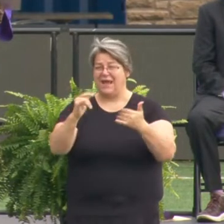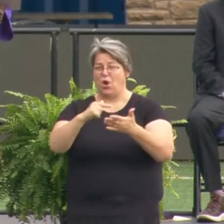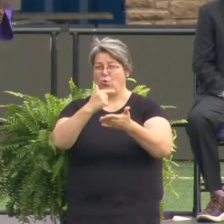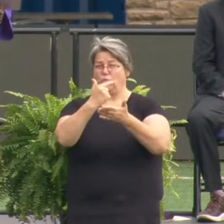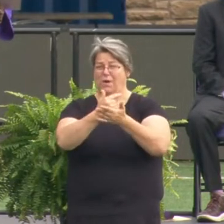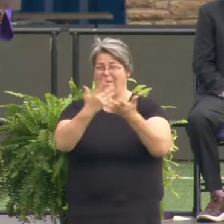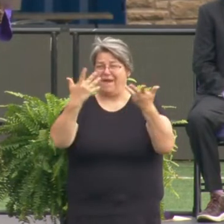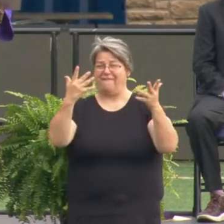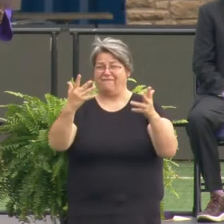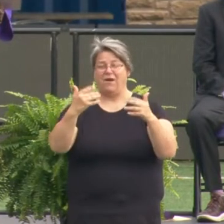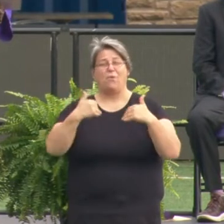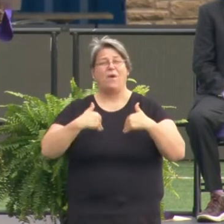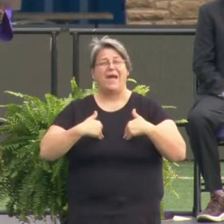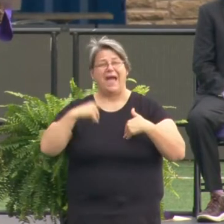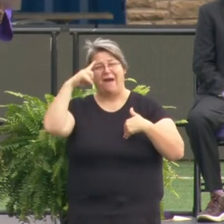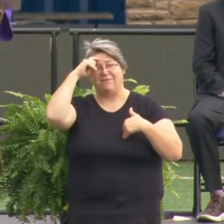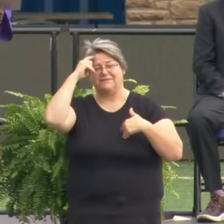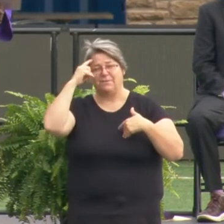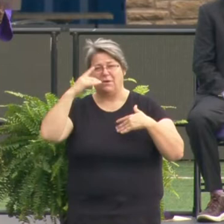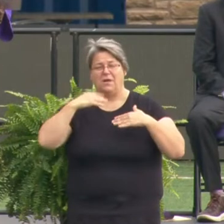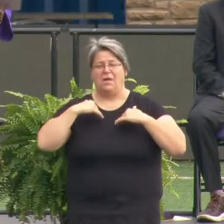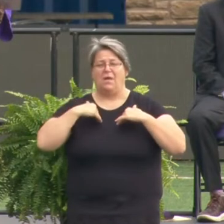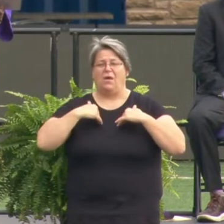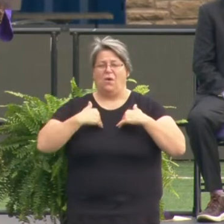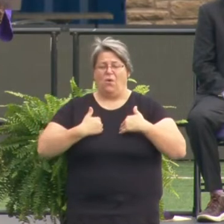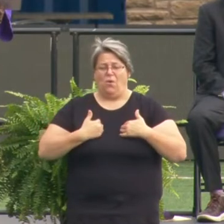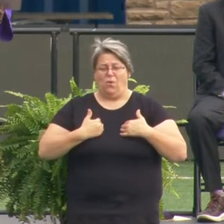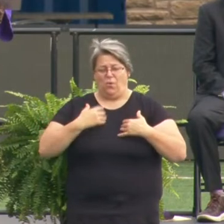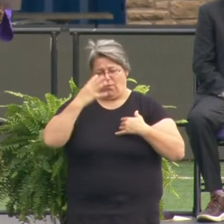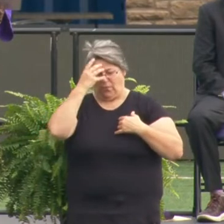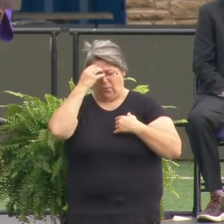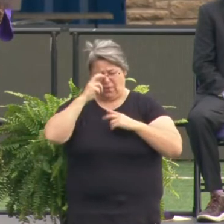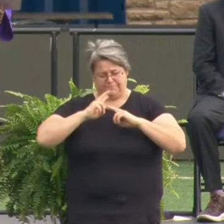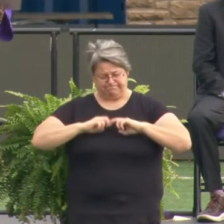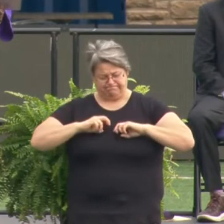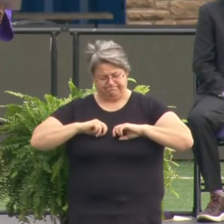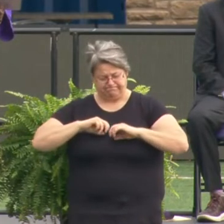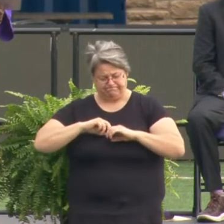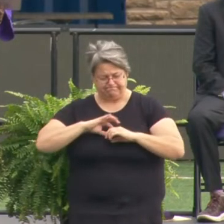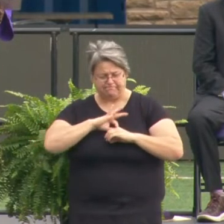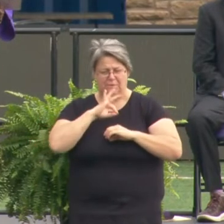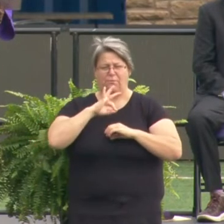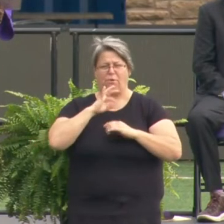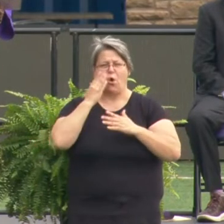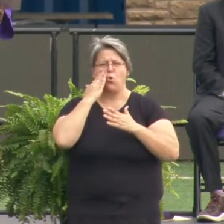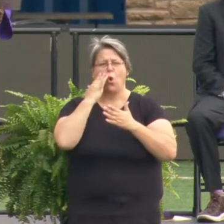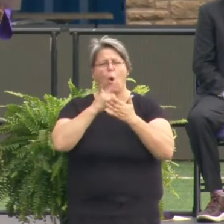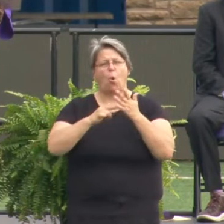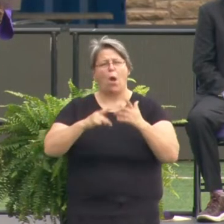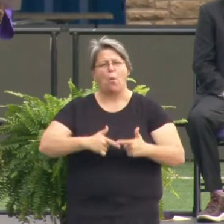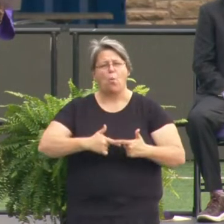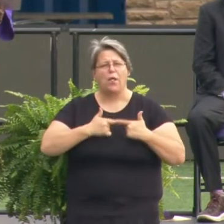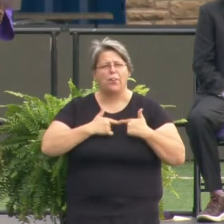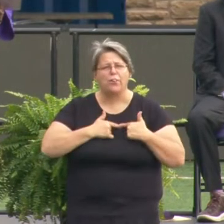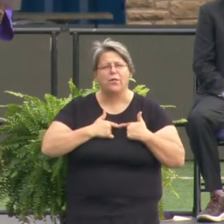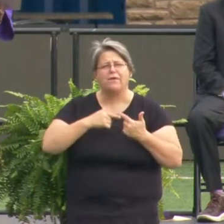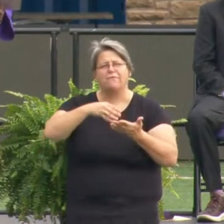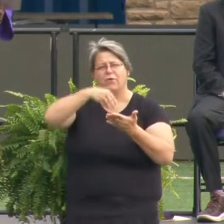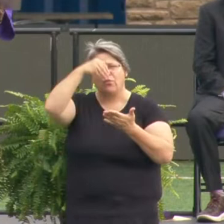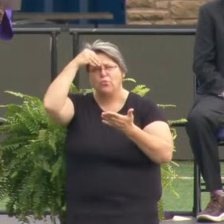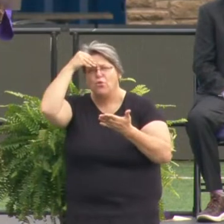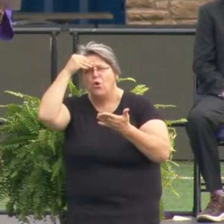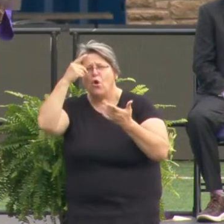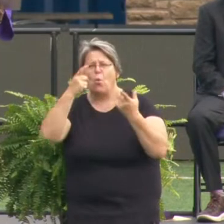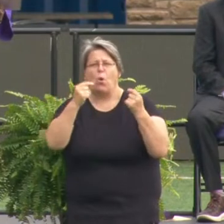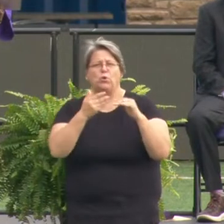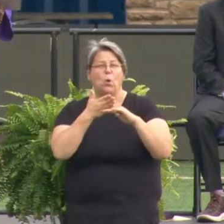graduated, you have the summer to recollect yourself and think about what we've learned these last 4 years at East. Whether you're going to